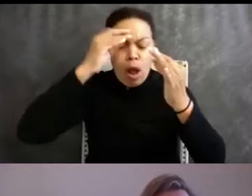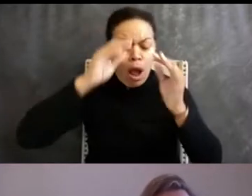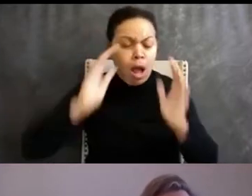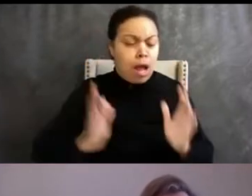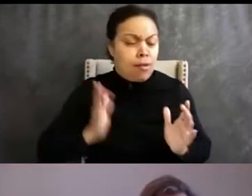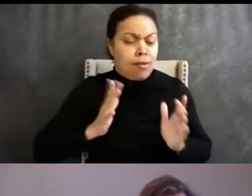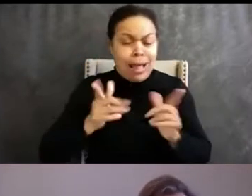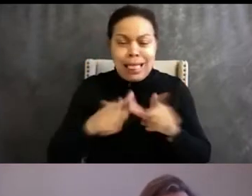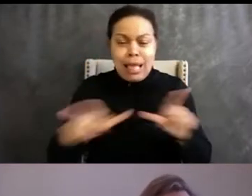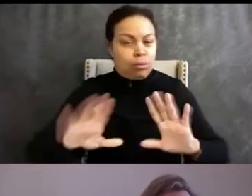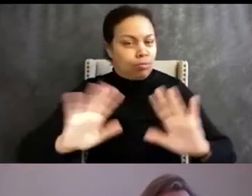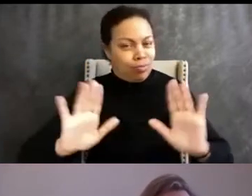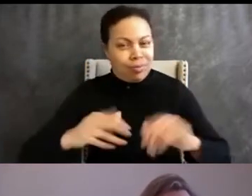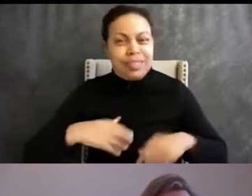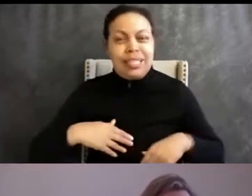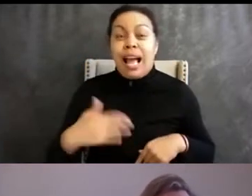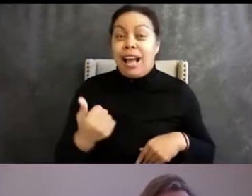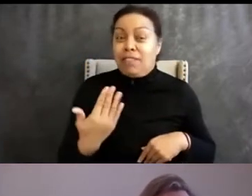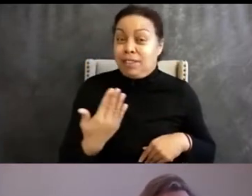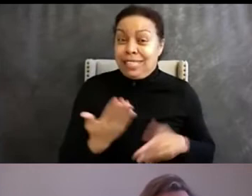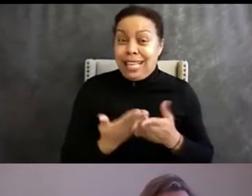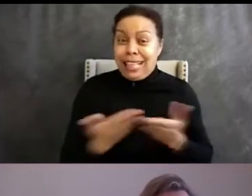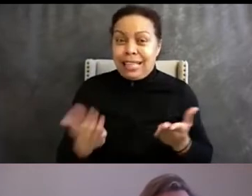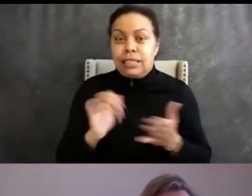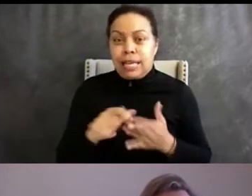want 15 things that you can do